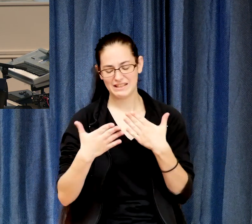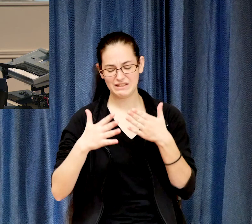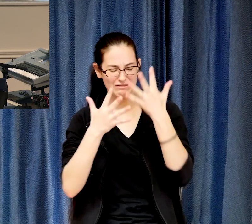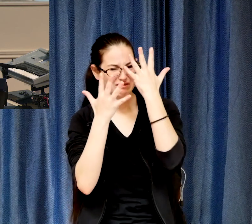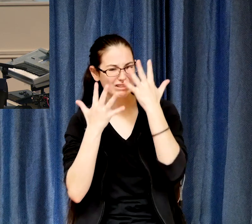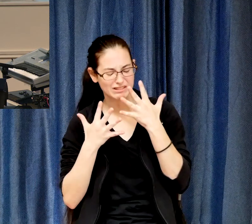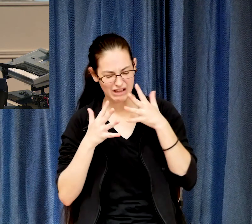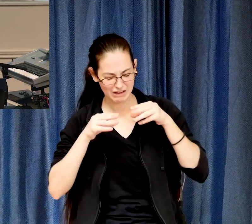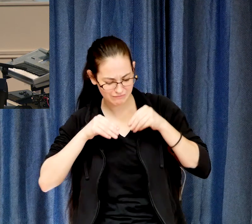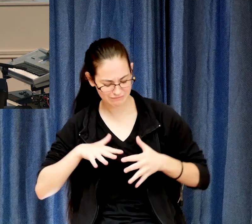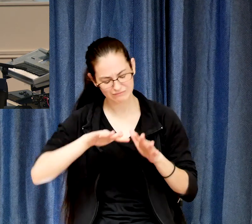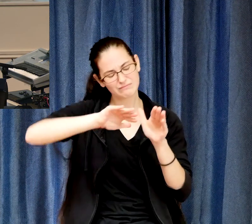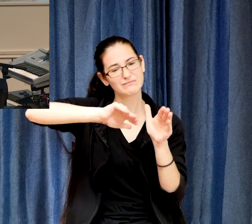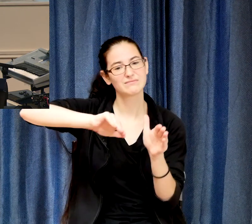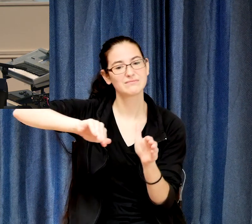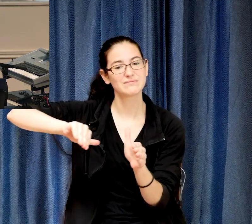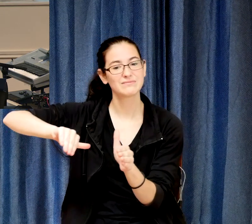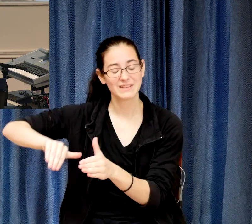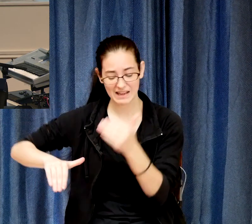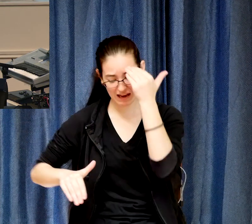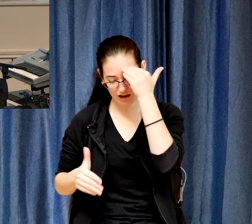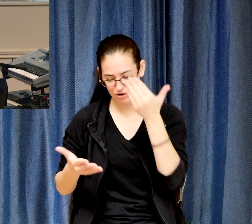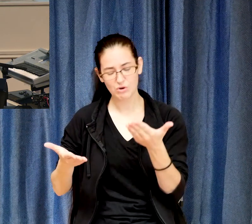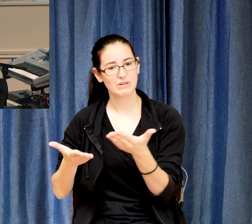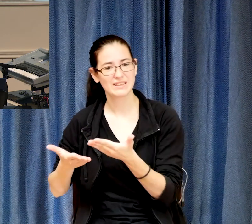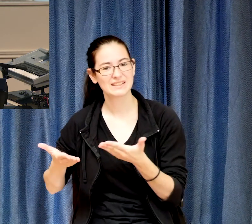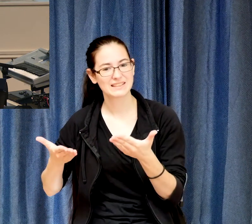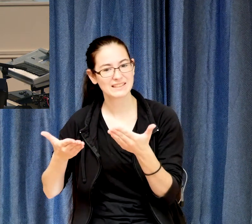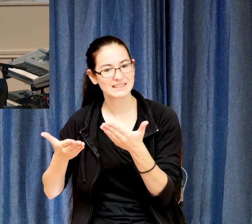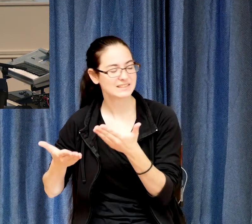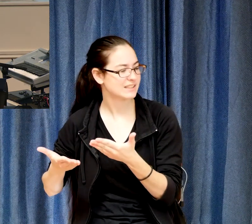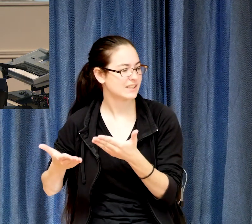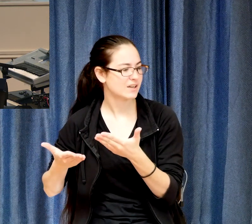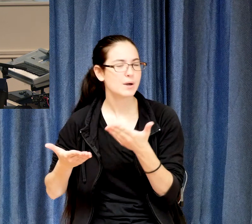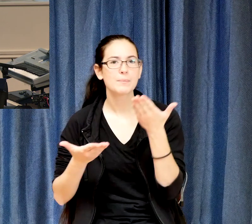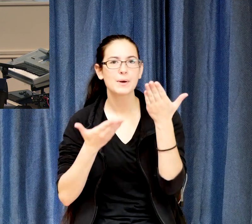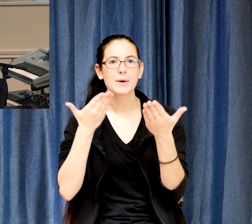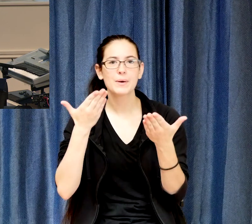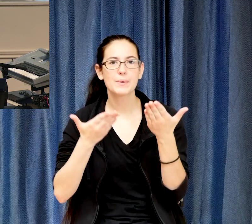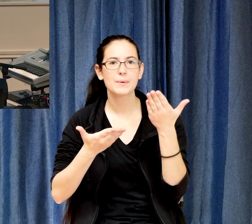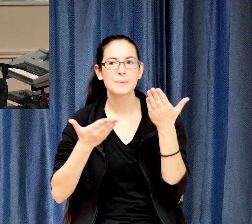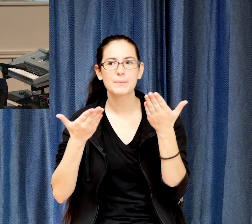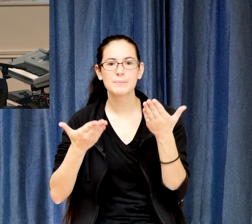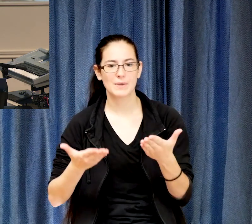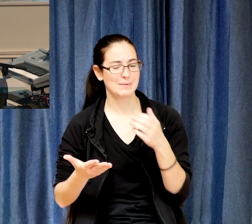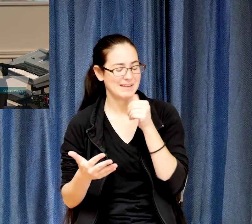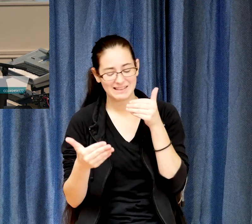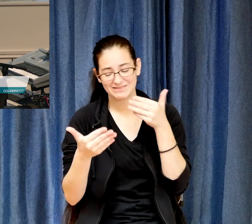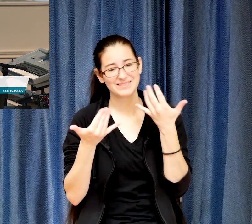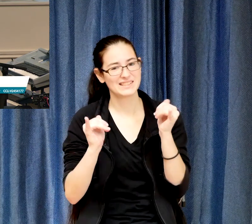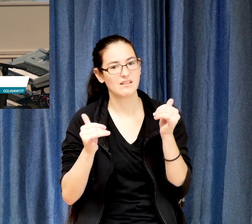sadness, although a tear may be ever so